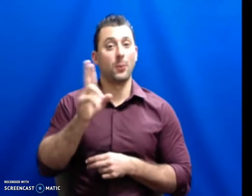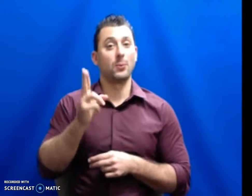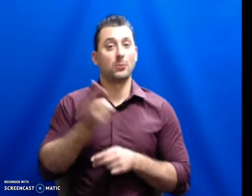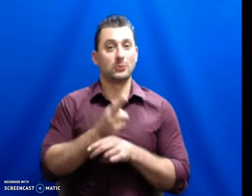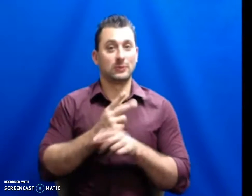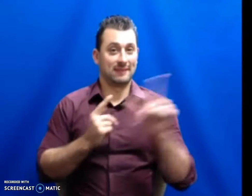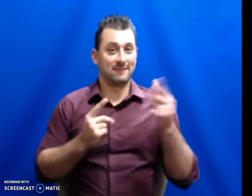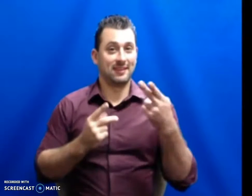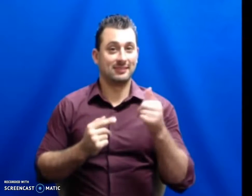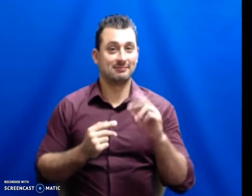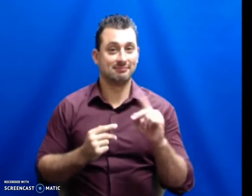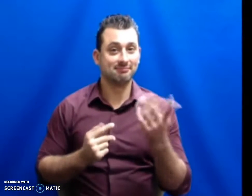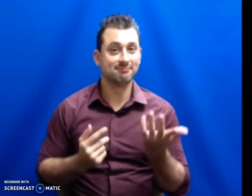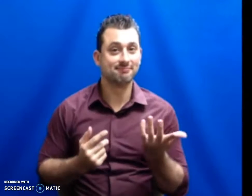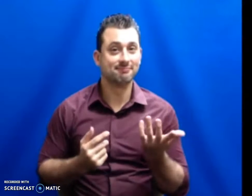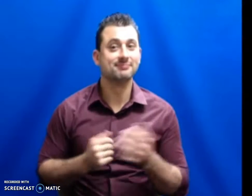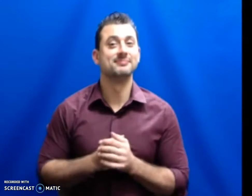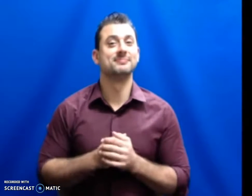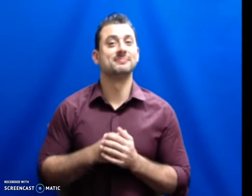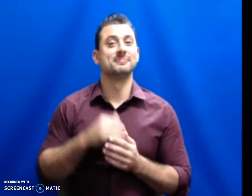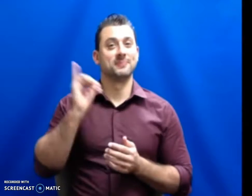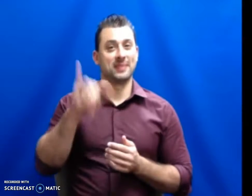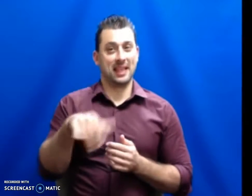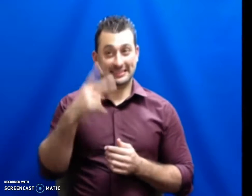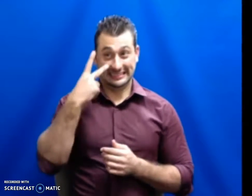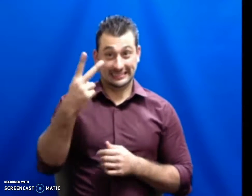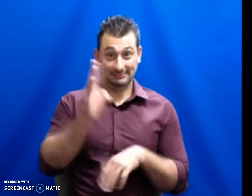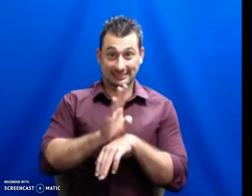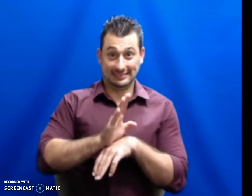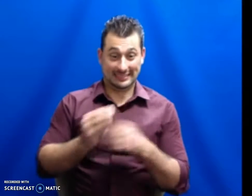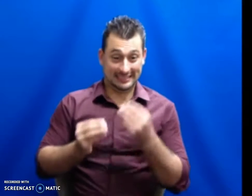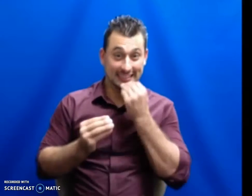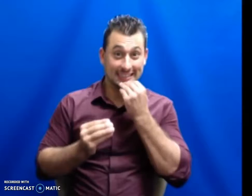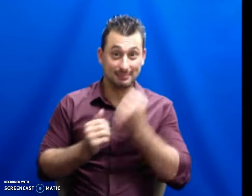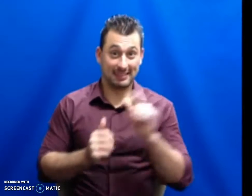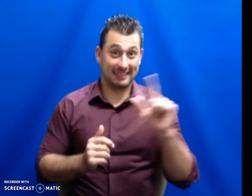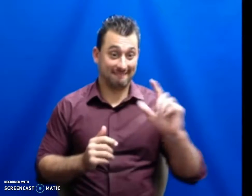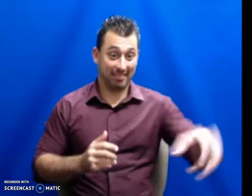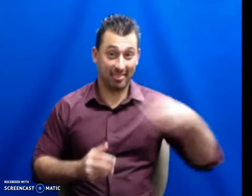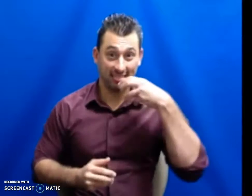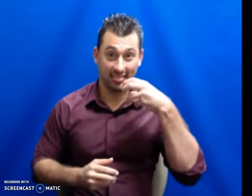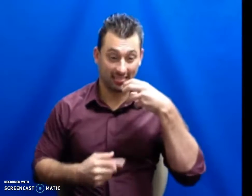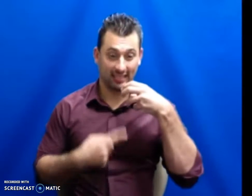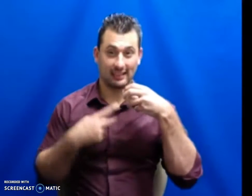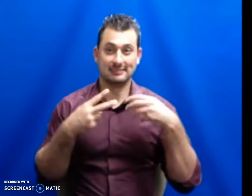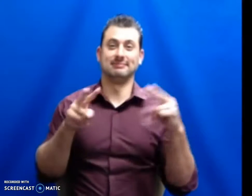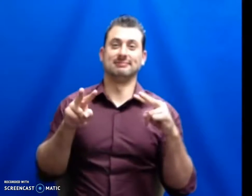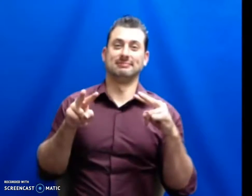So in America, we use toilet paper. Over there, they don't. They use water, so it's just considered dirty. So when he went to